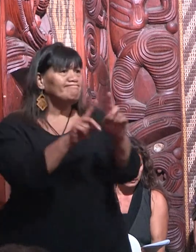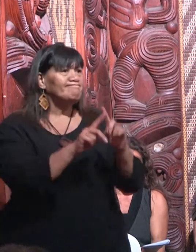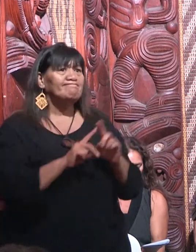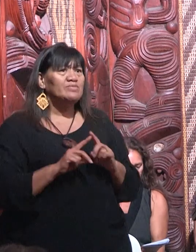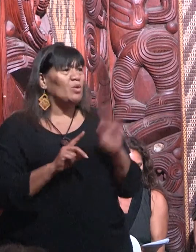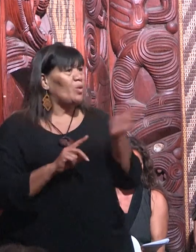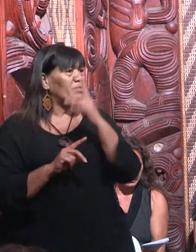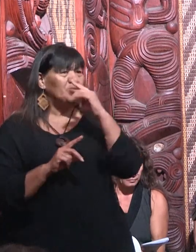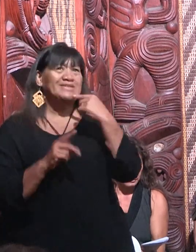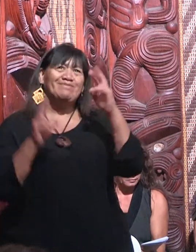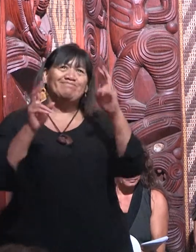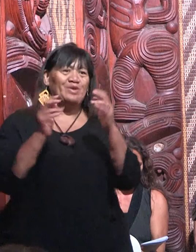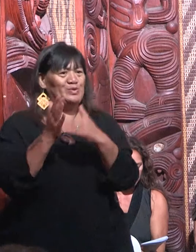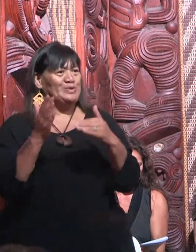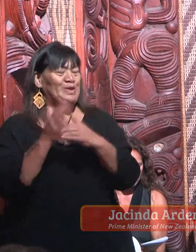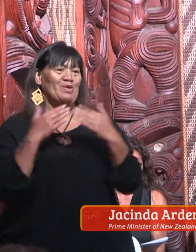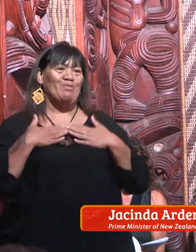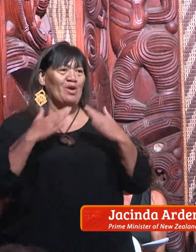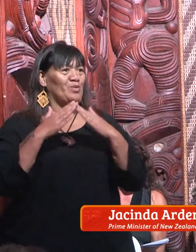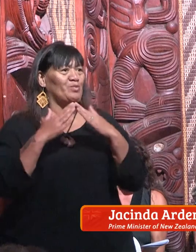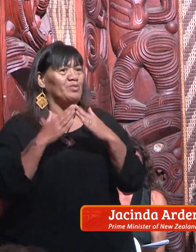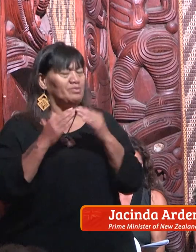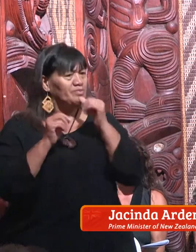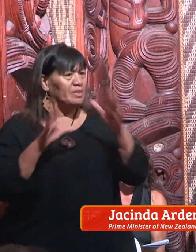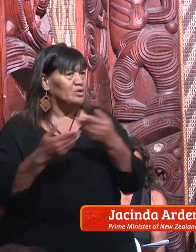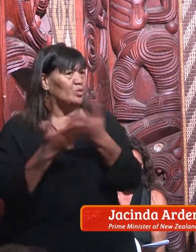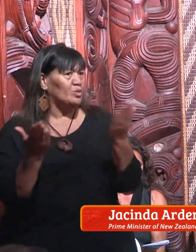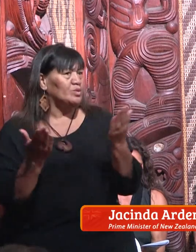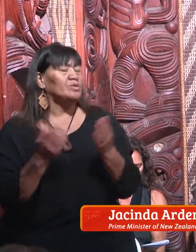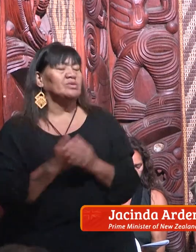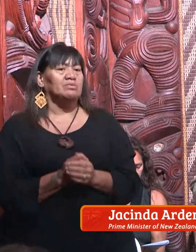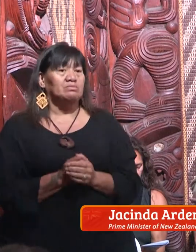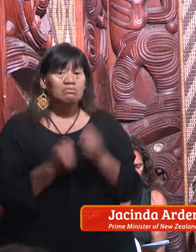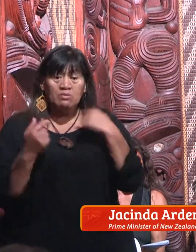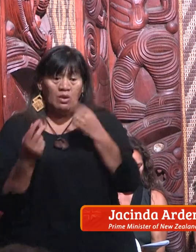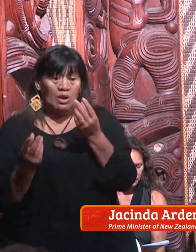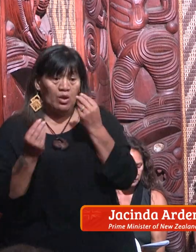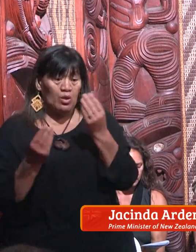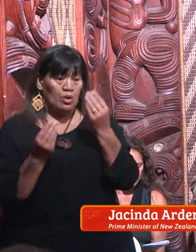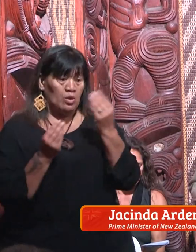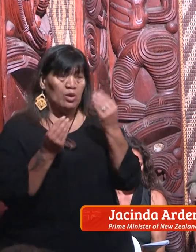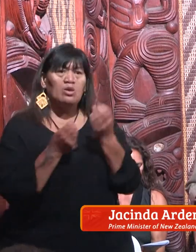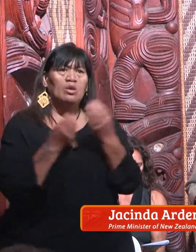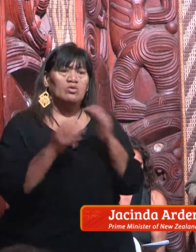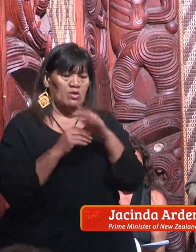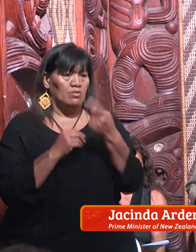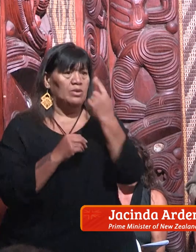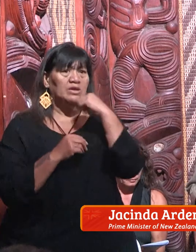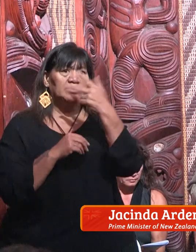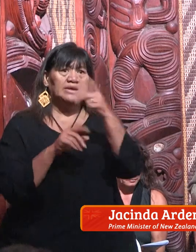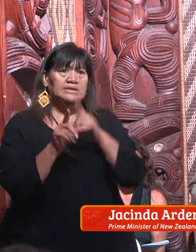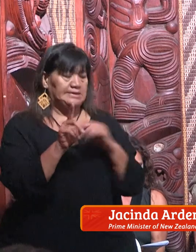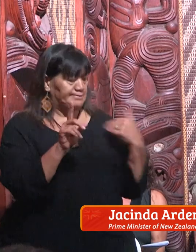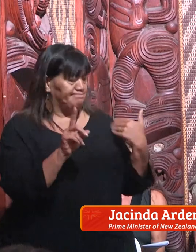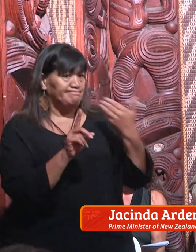who calls our islands home. In all the lessons we have learned over 180 years of